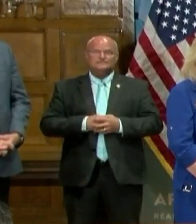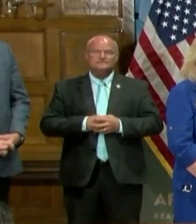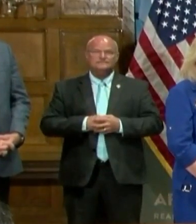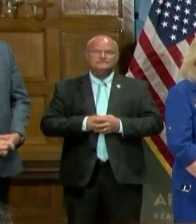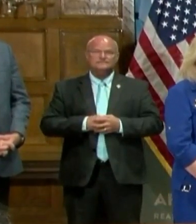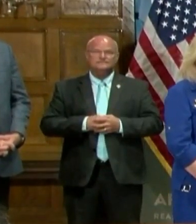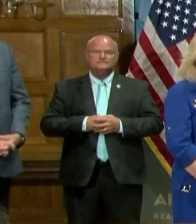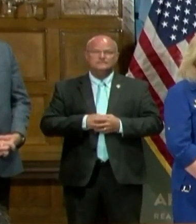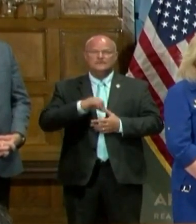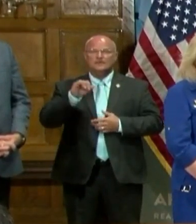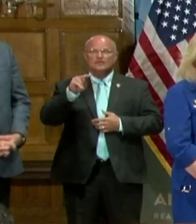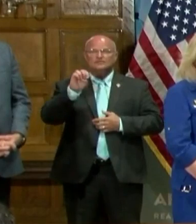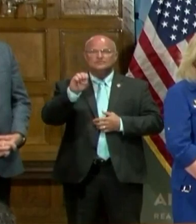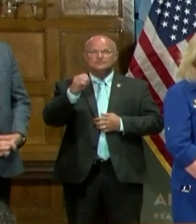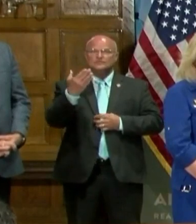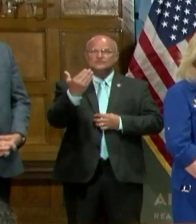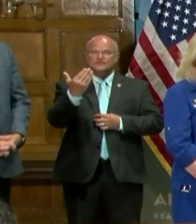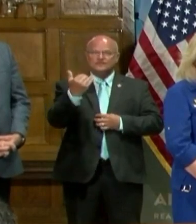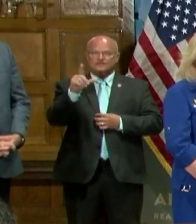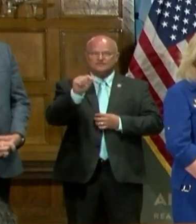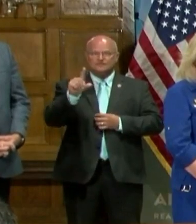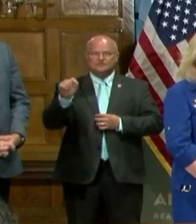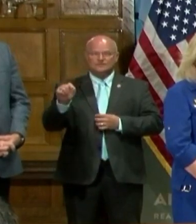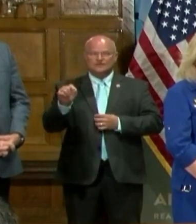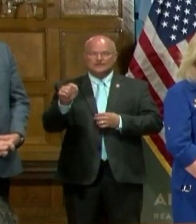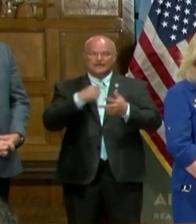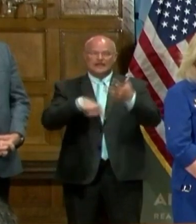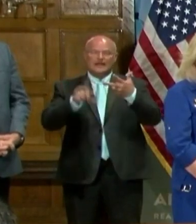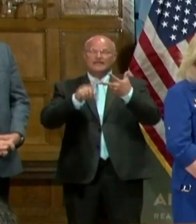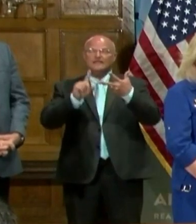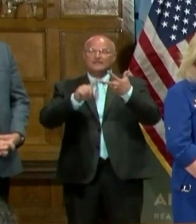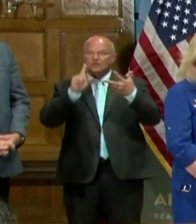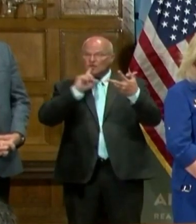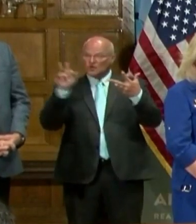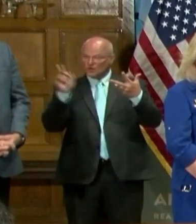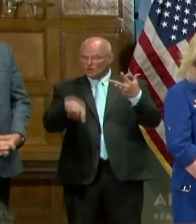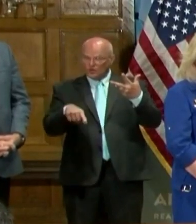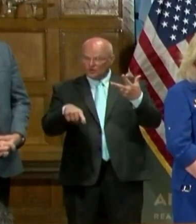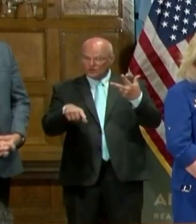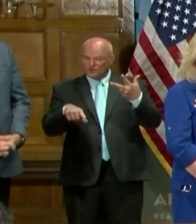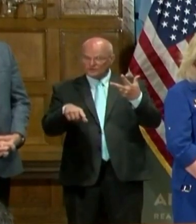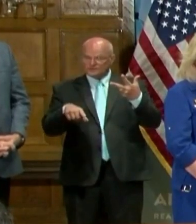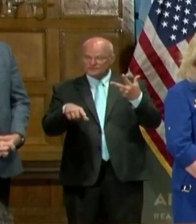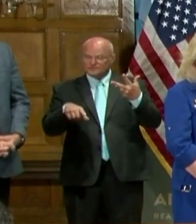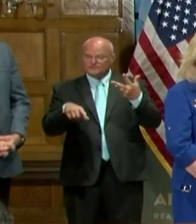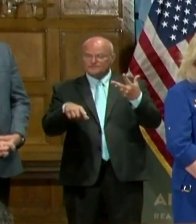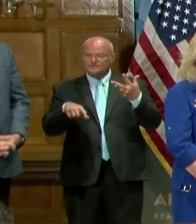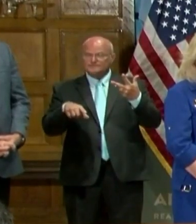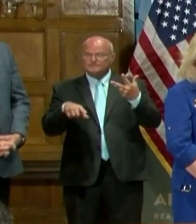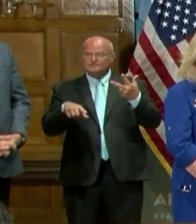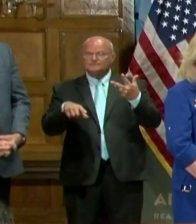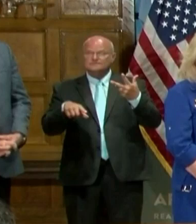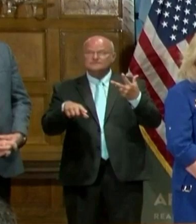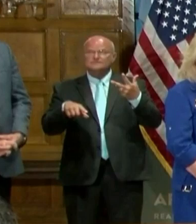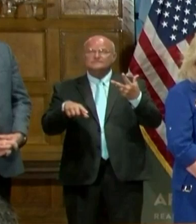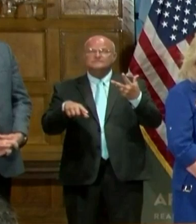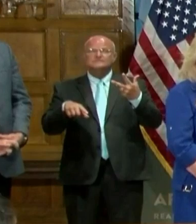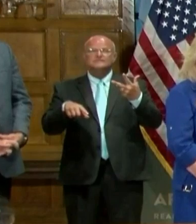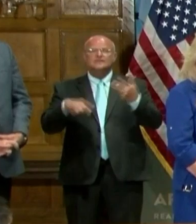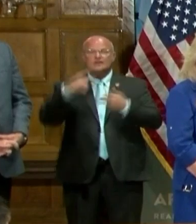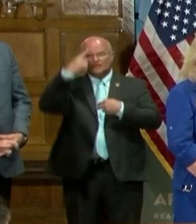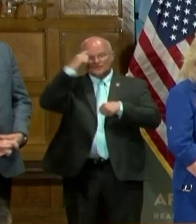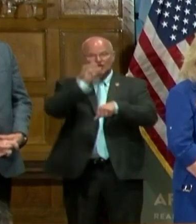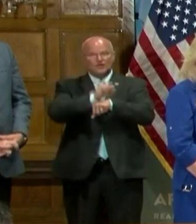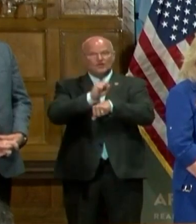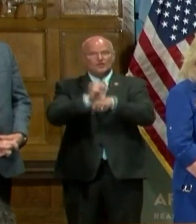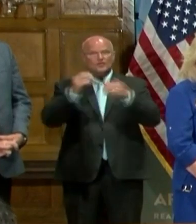as well, the 15th day of June. And then the third executive order is for the